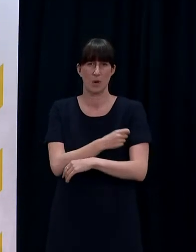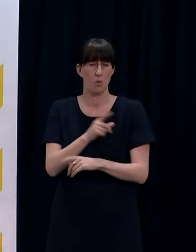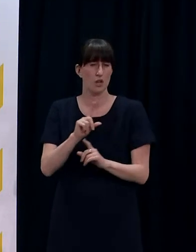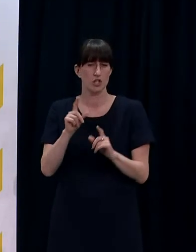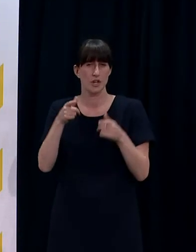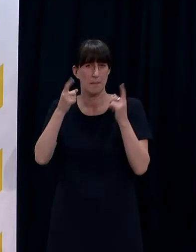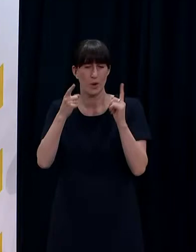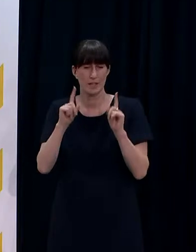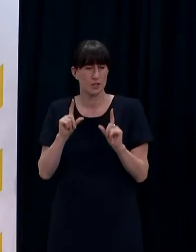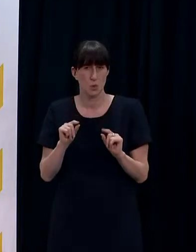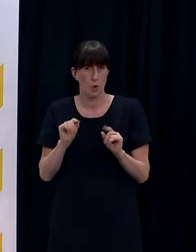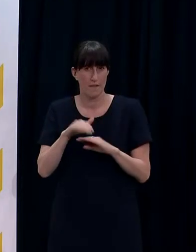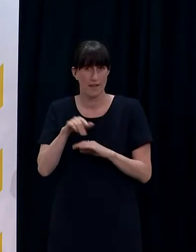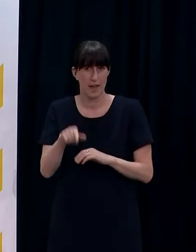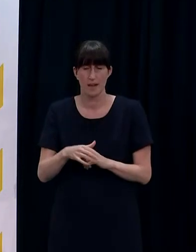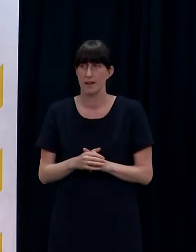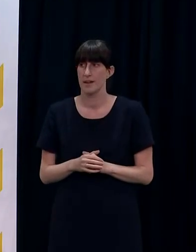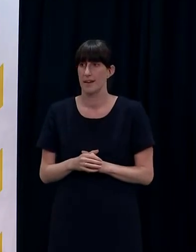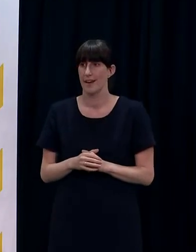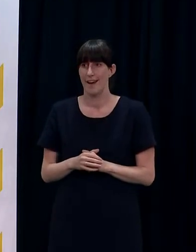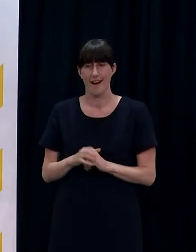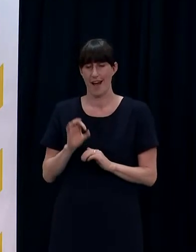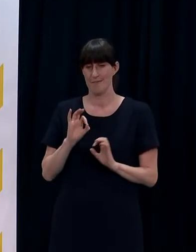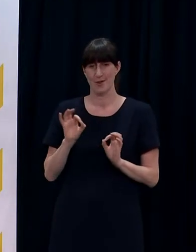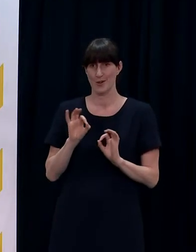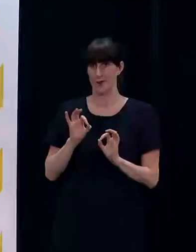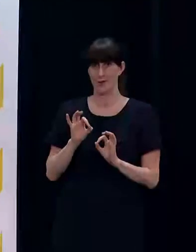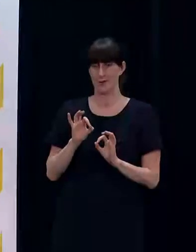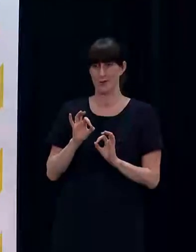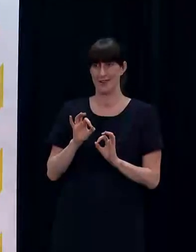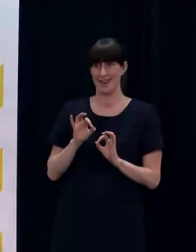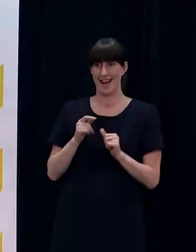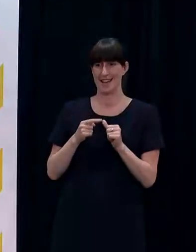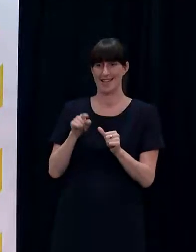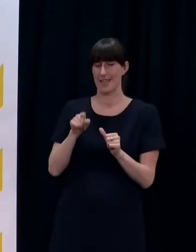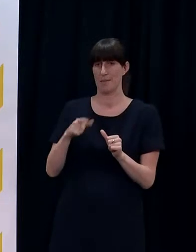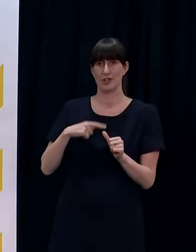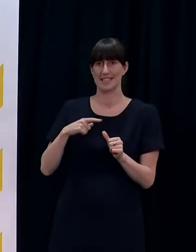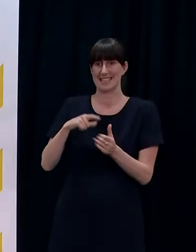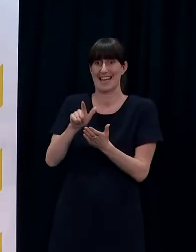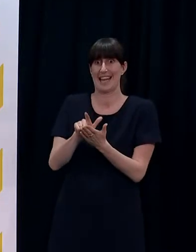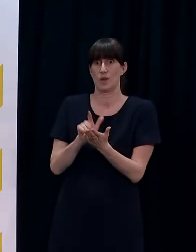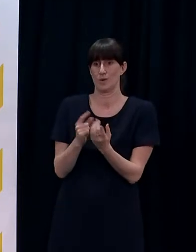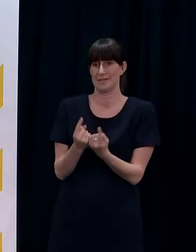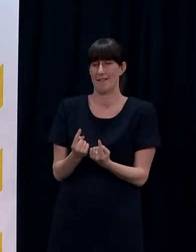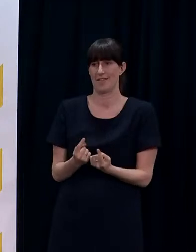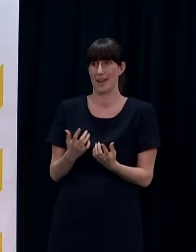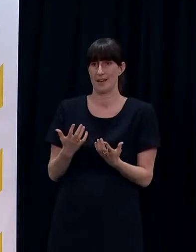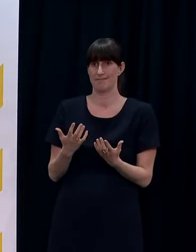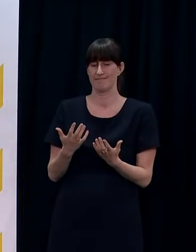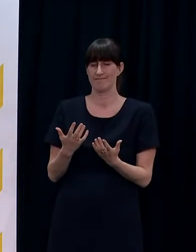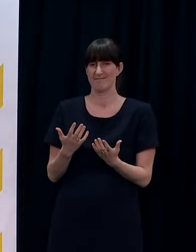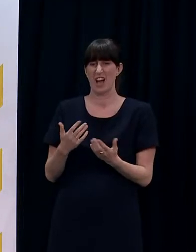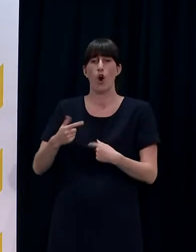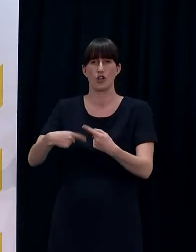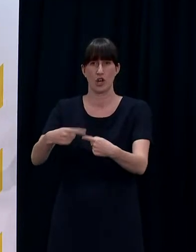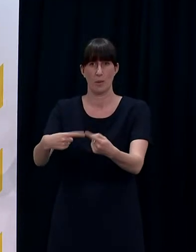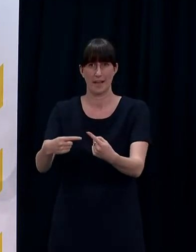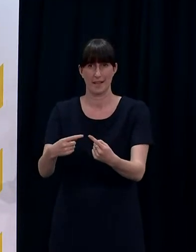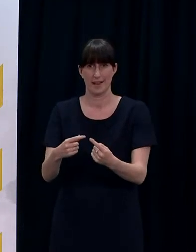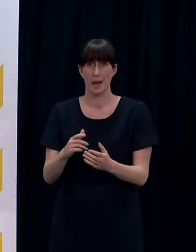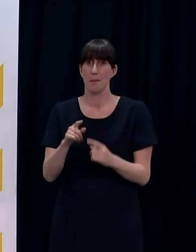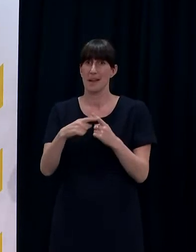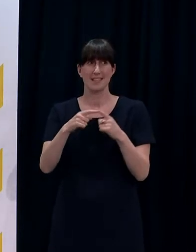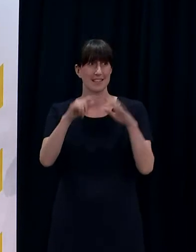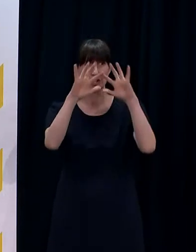know what you're asking, but I just think at the moment that's a piece of work that's ongoing that we need to understand more about. And this is global as well.